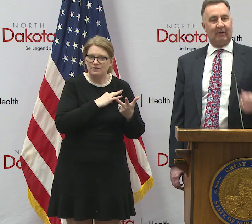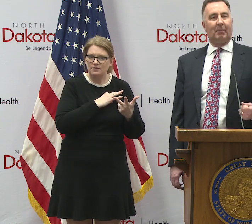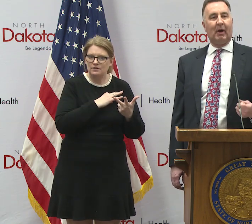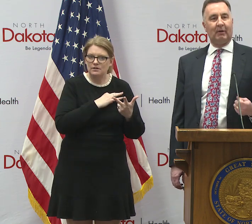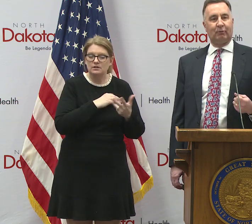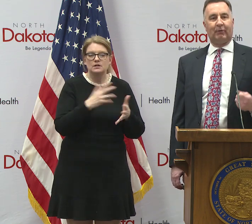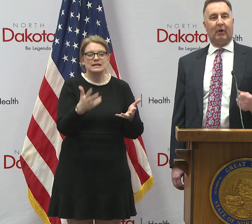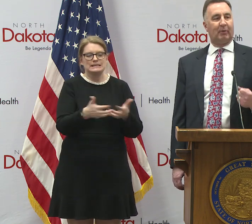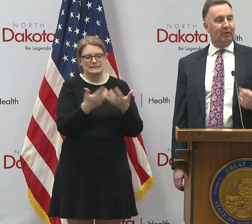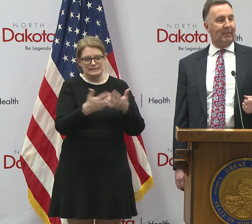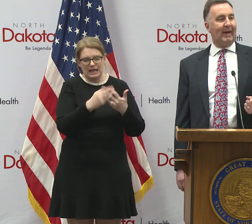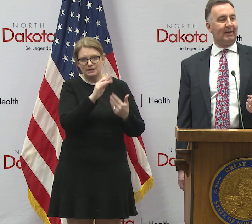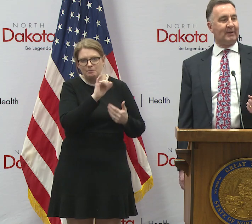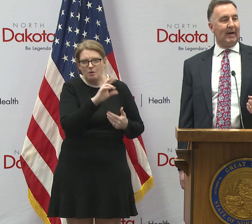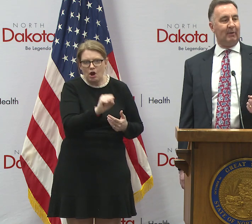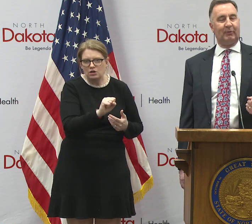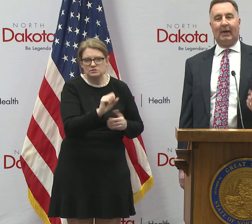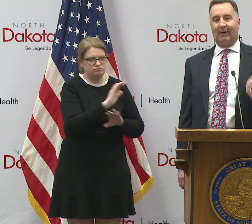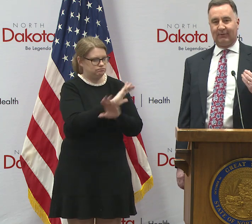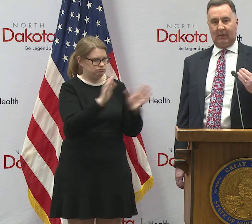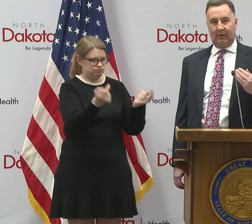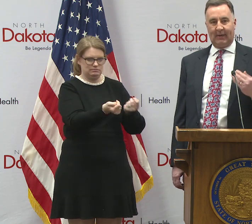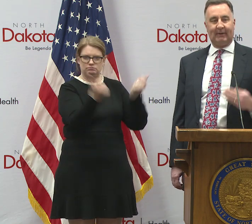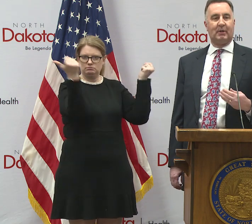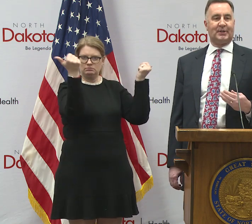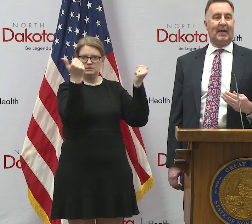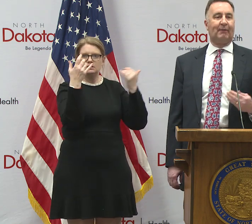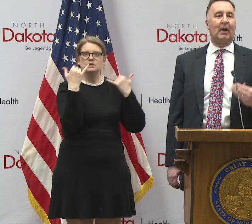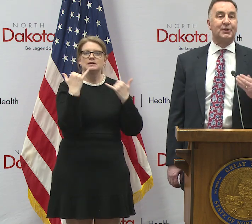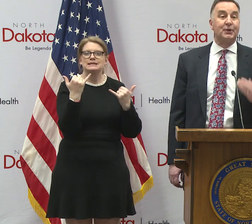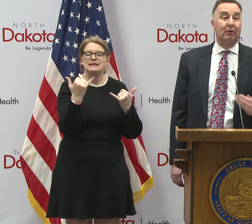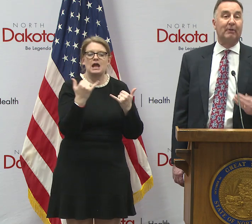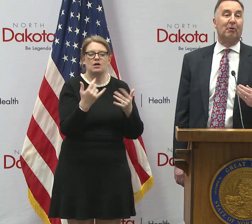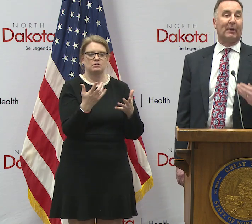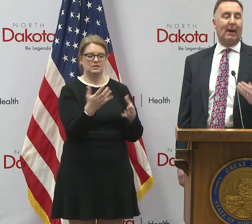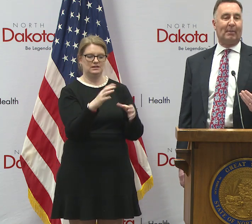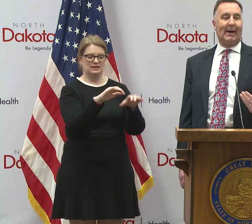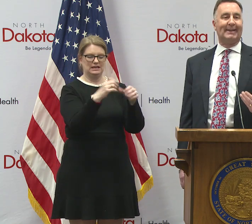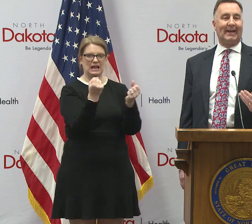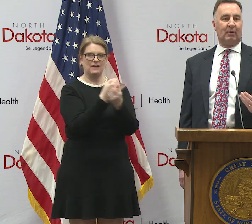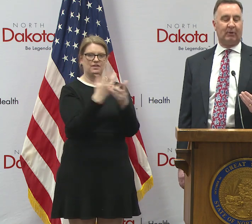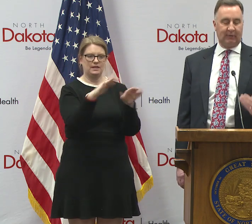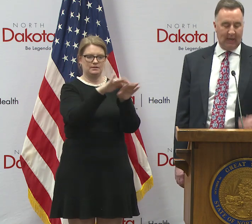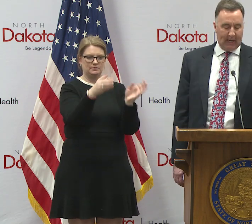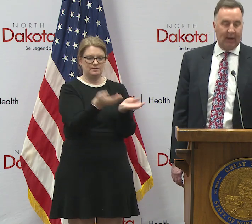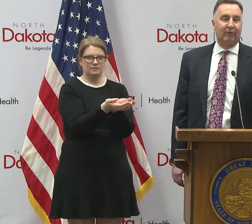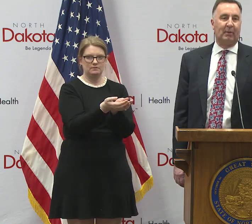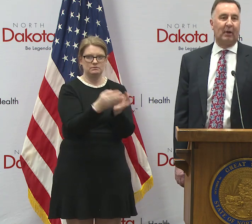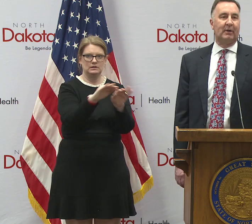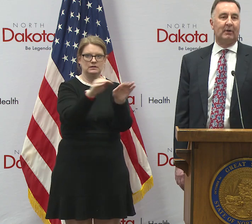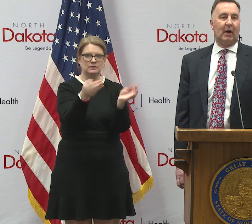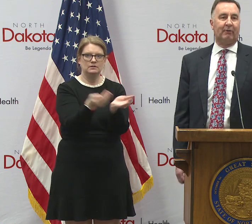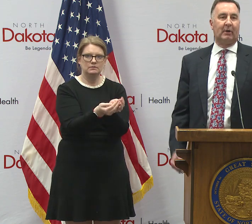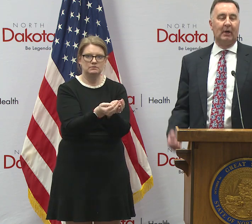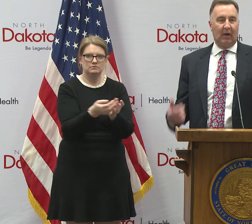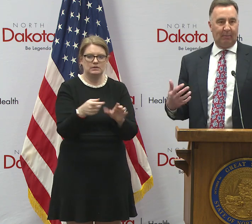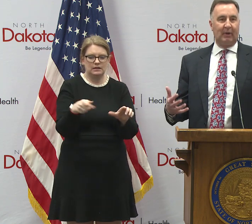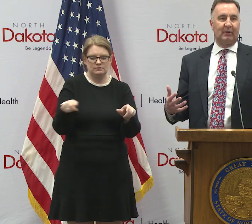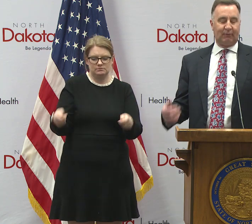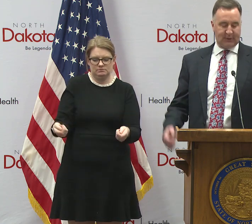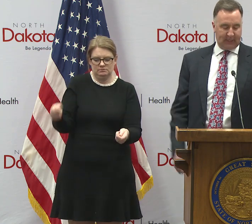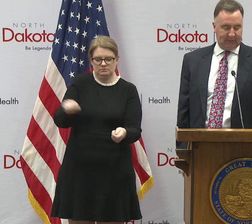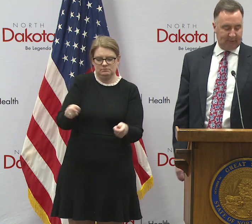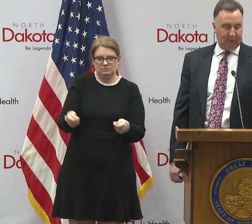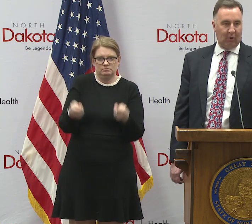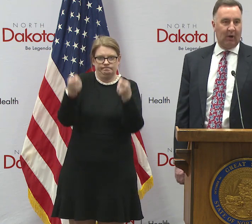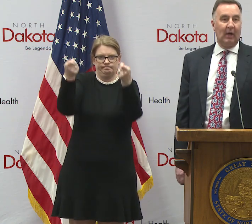removed salad bars. We've gone to prepackaged items, and our dietary staff are serving from behind the counters out of an